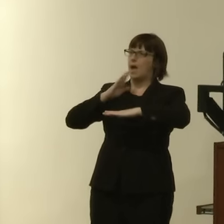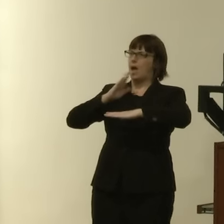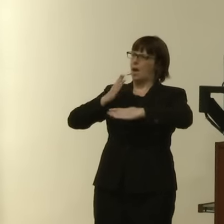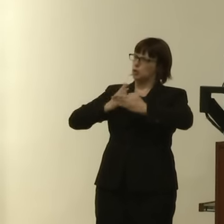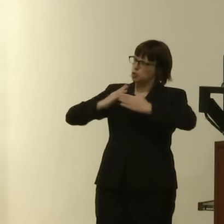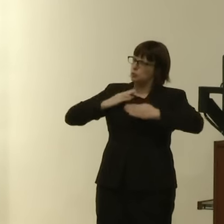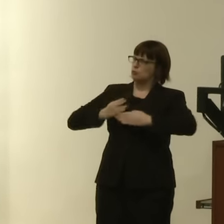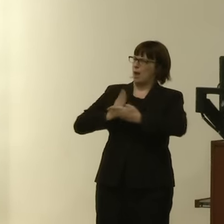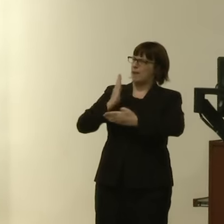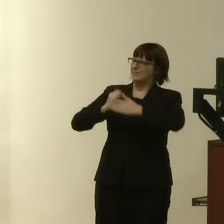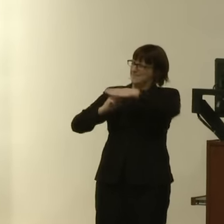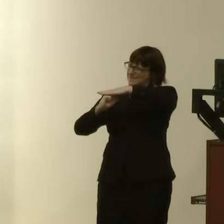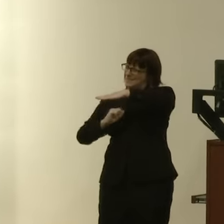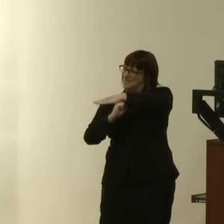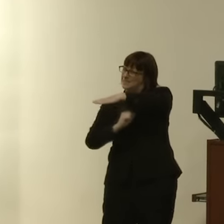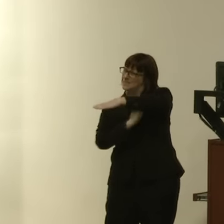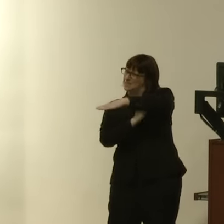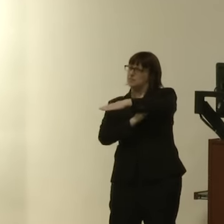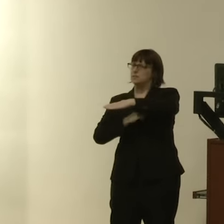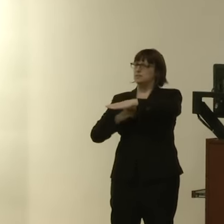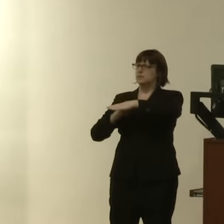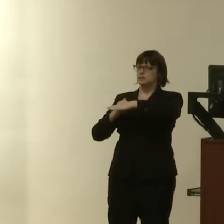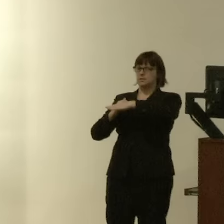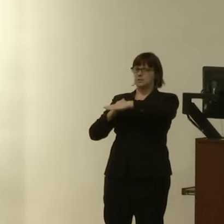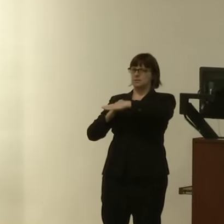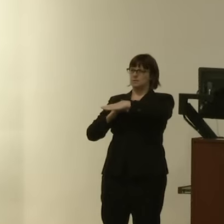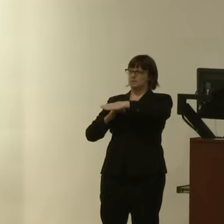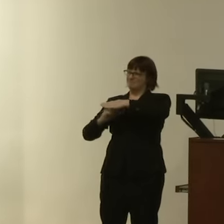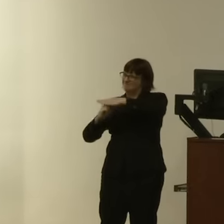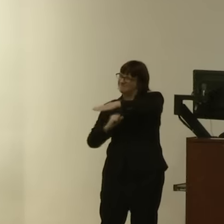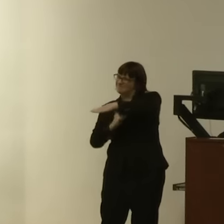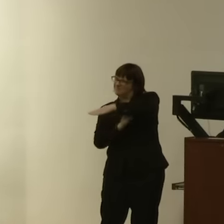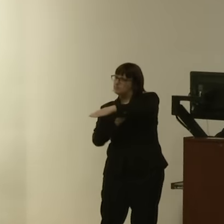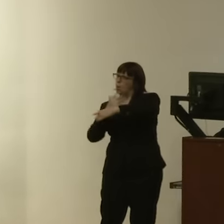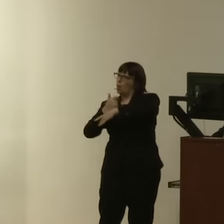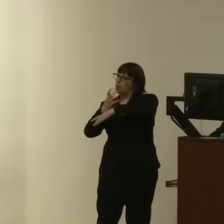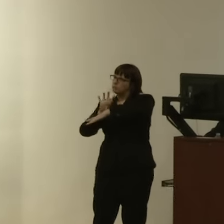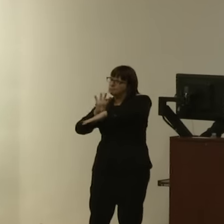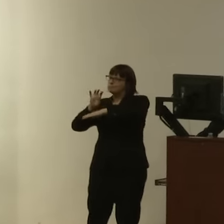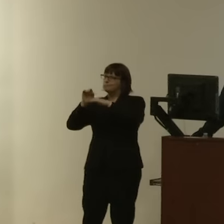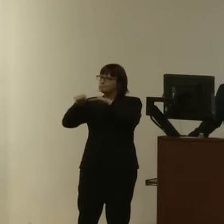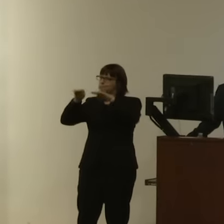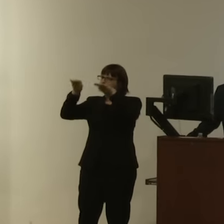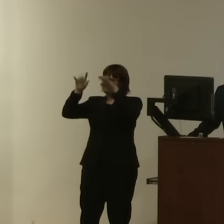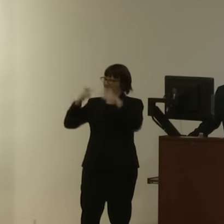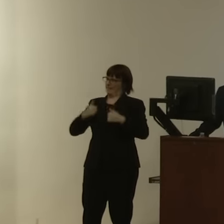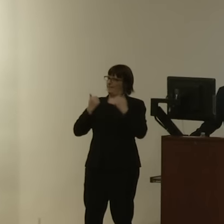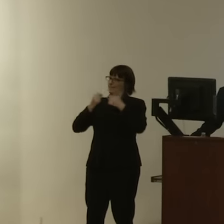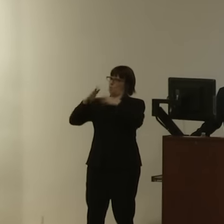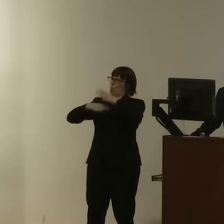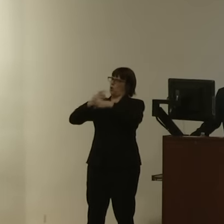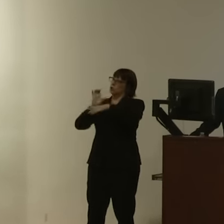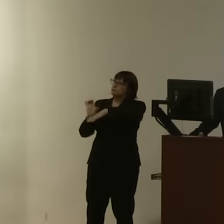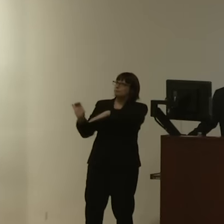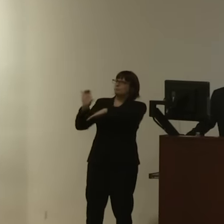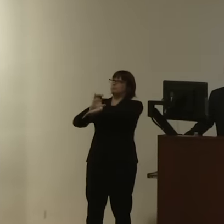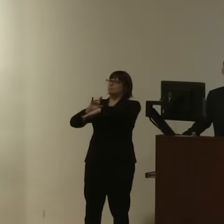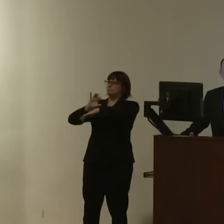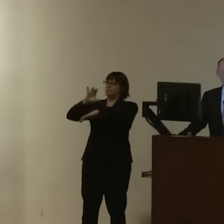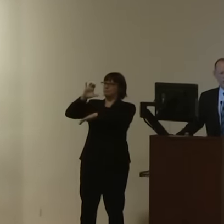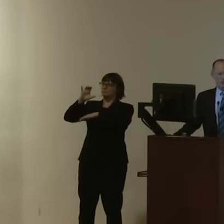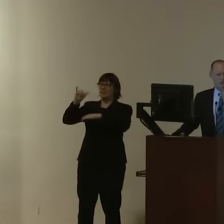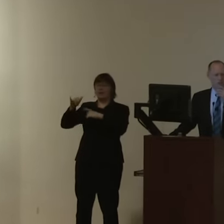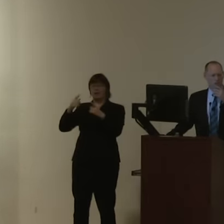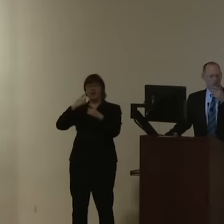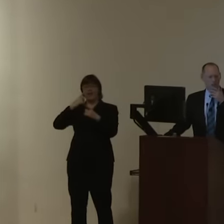back again and again, as everyone at Partners in Health does, because it's hard. You can find lots